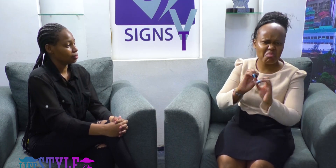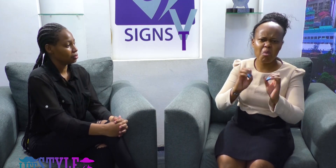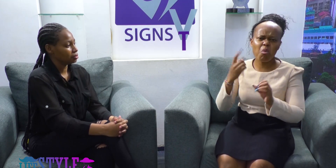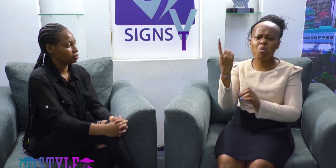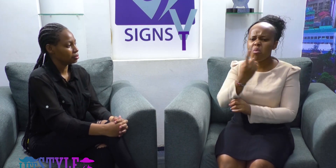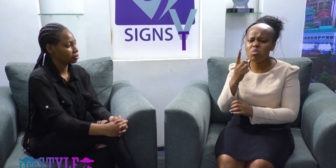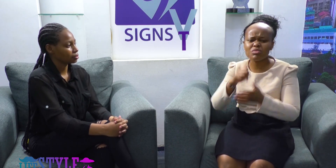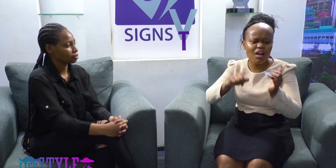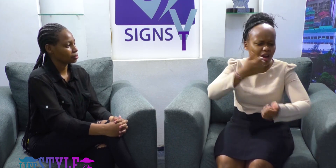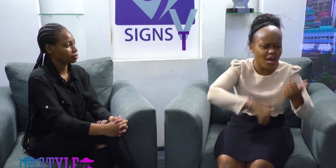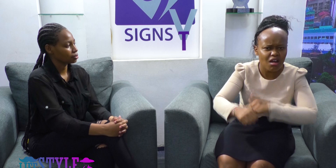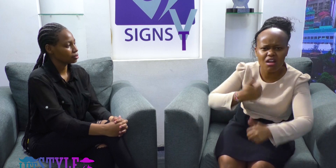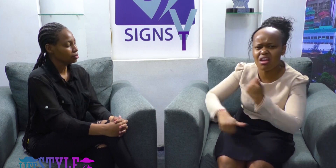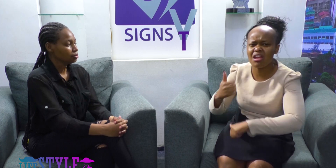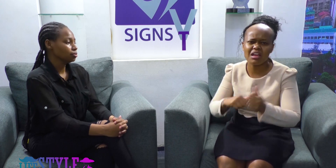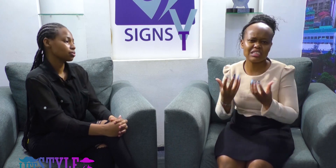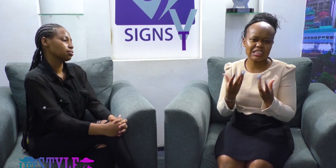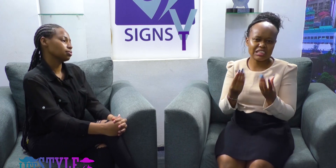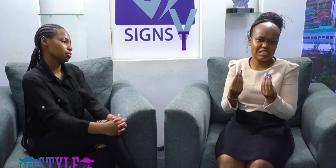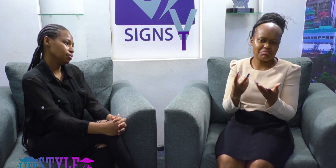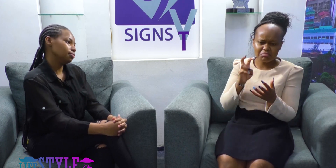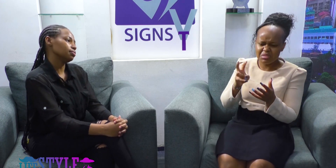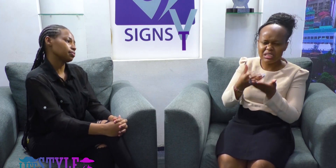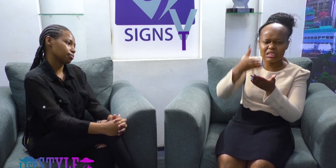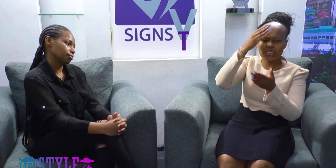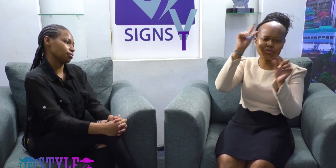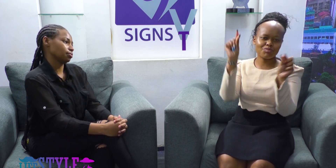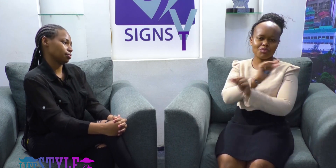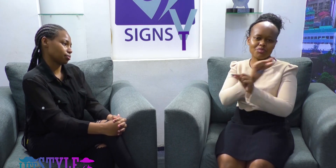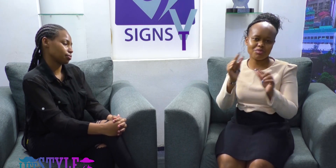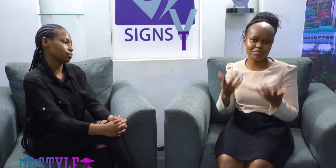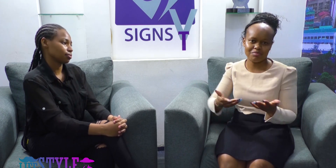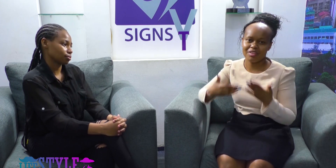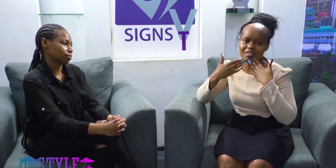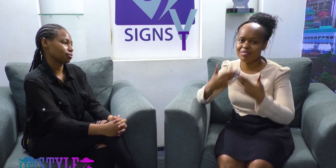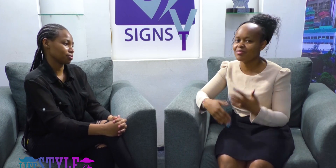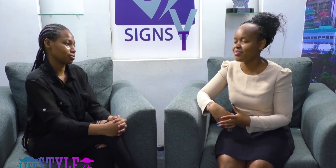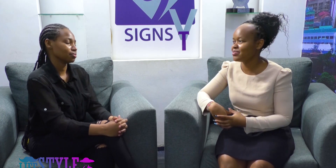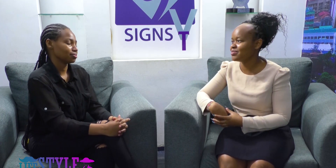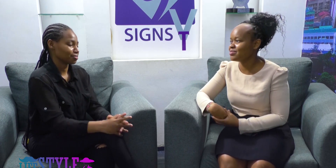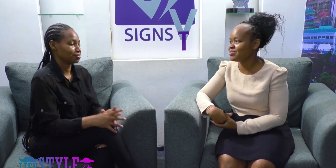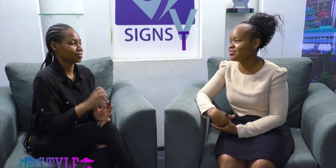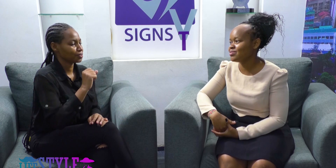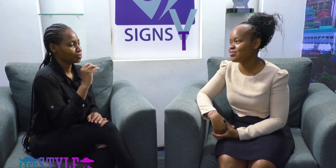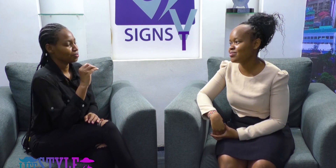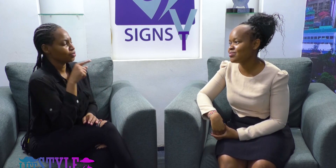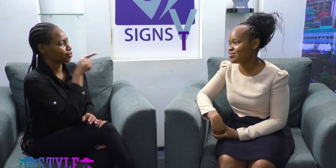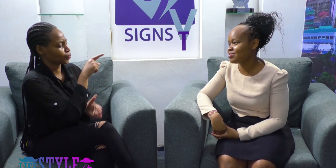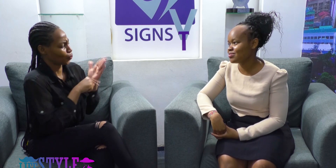but other students, most of them it was very much easy to interact with them because we used to write.